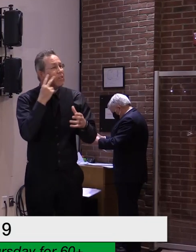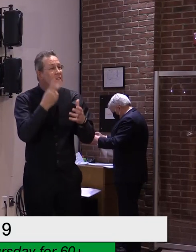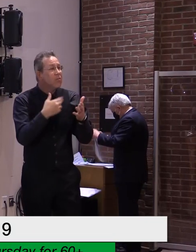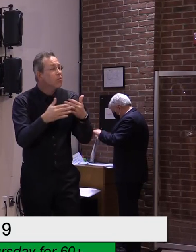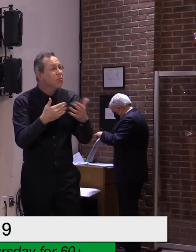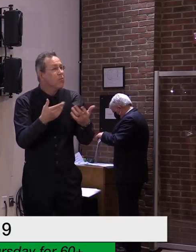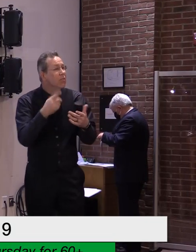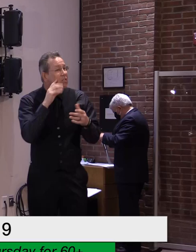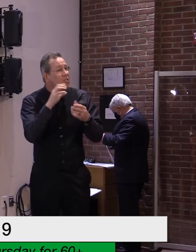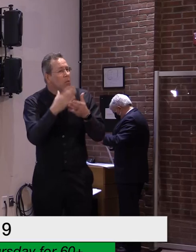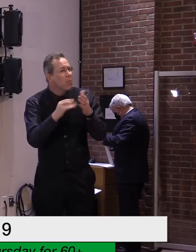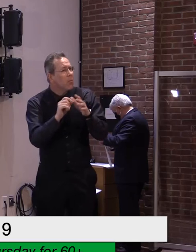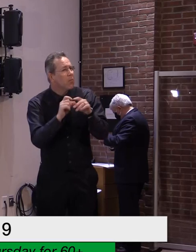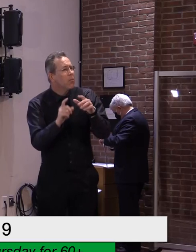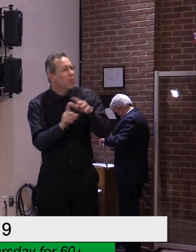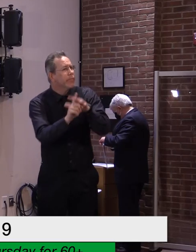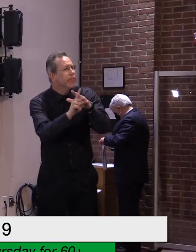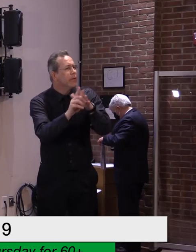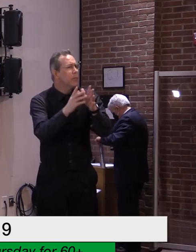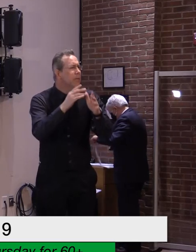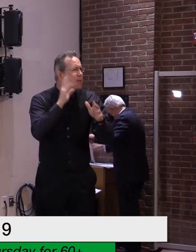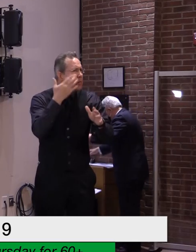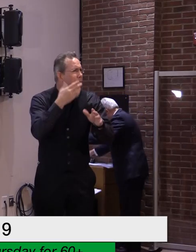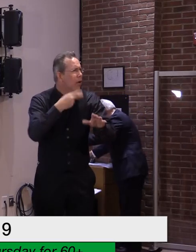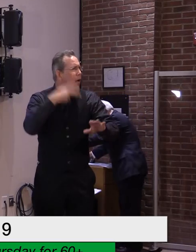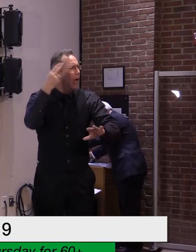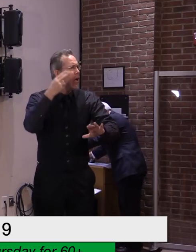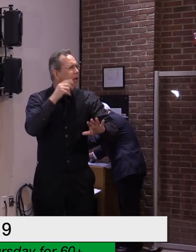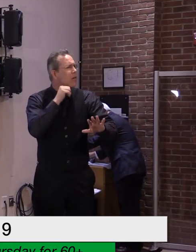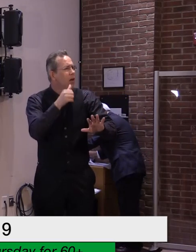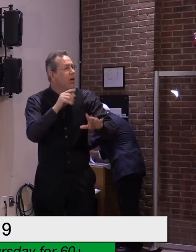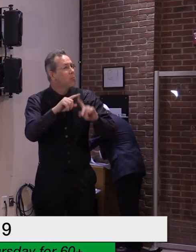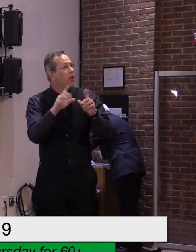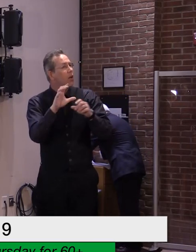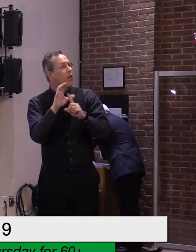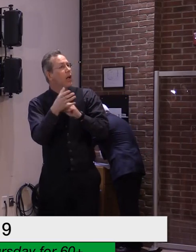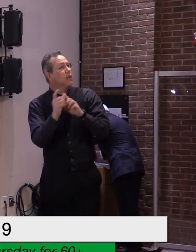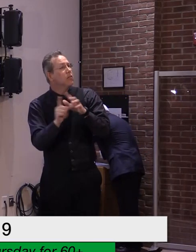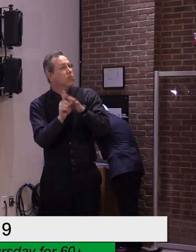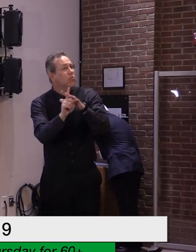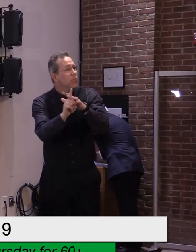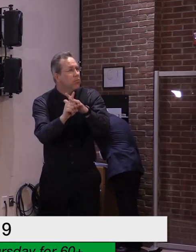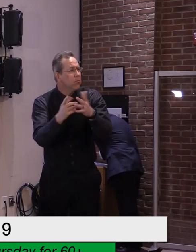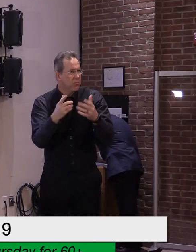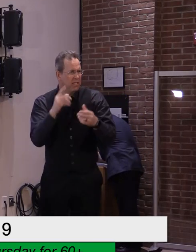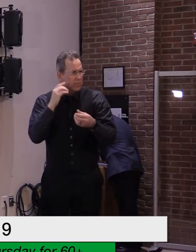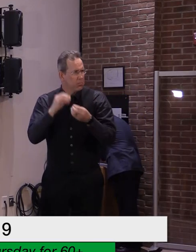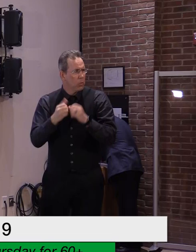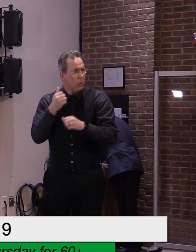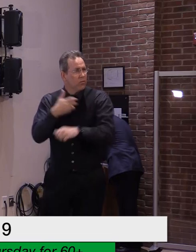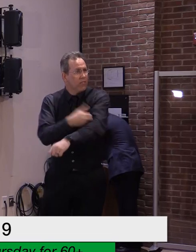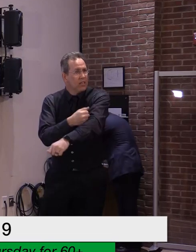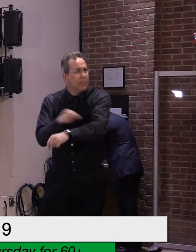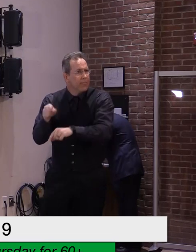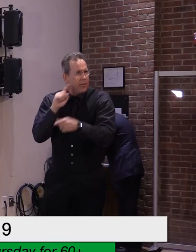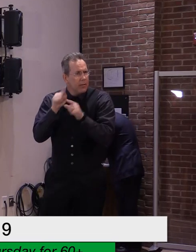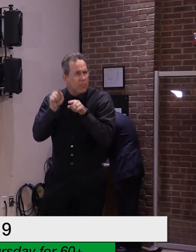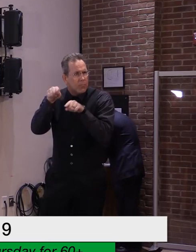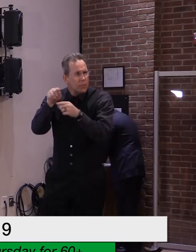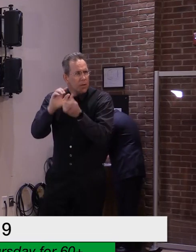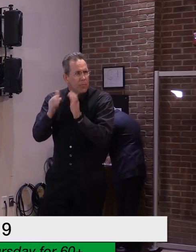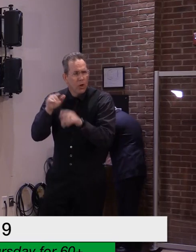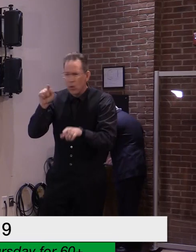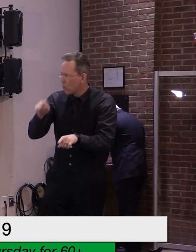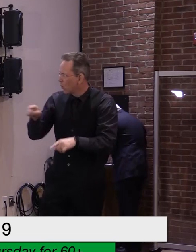the cases among our most vaccinated, who are also our most vulnerable, continues to remain low and continues their downward